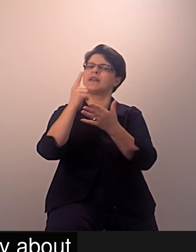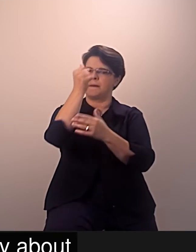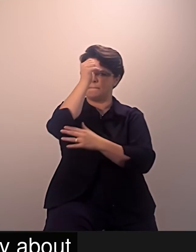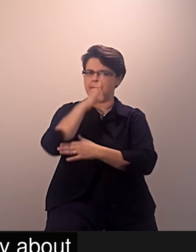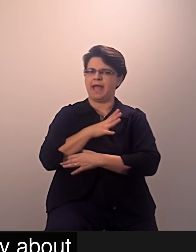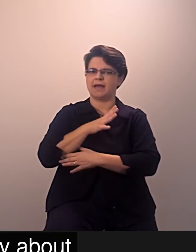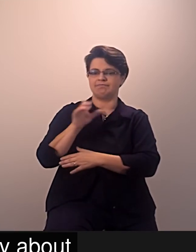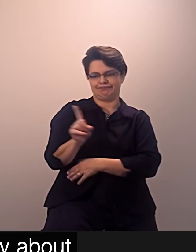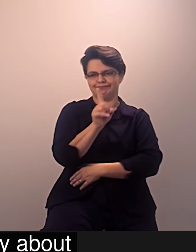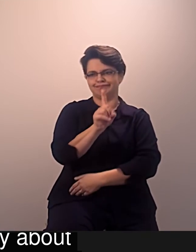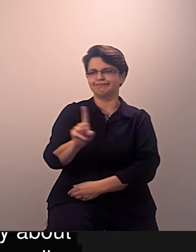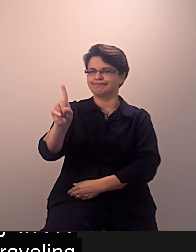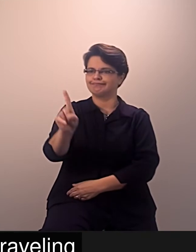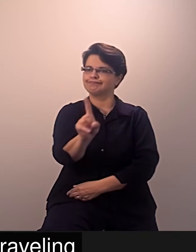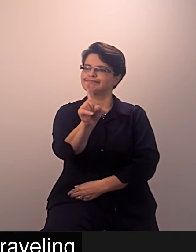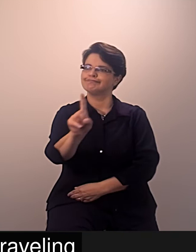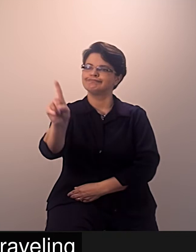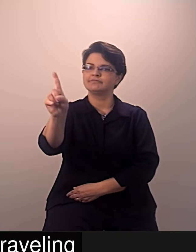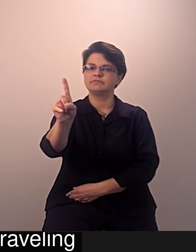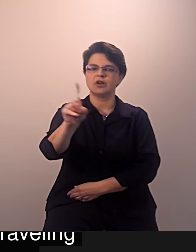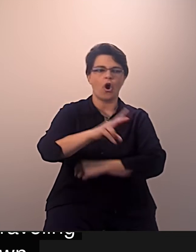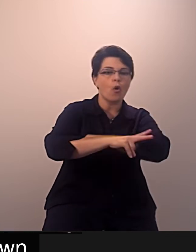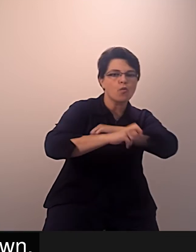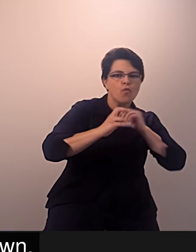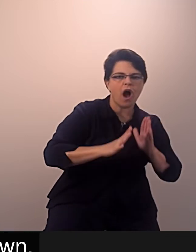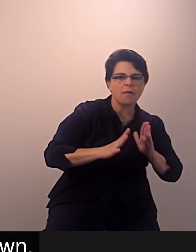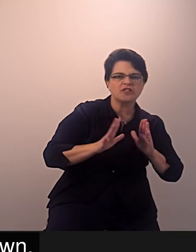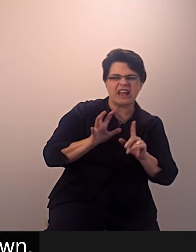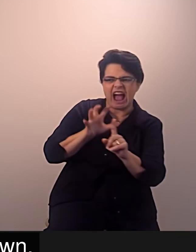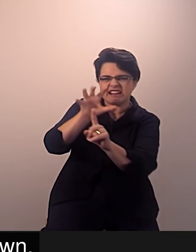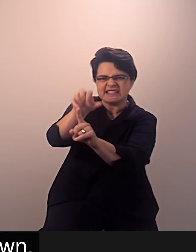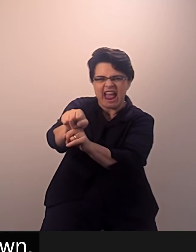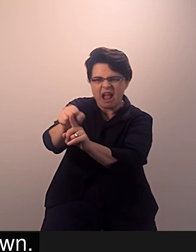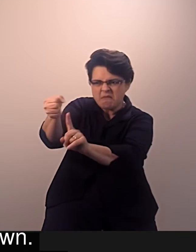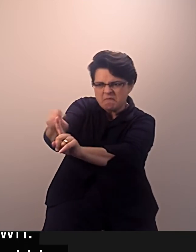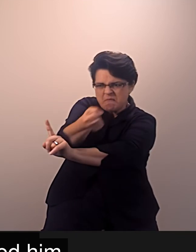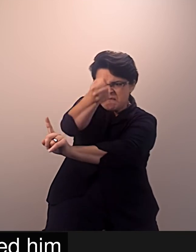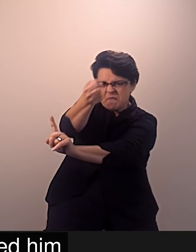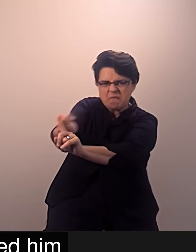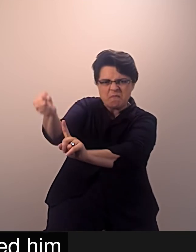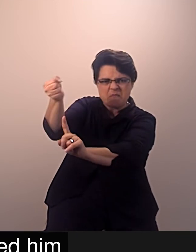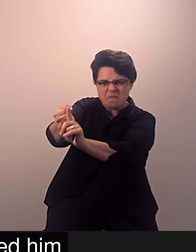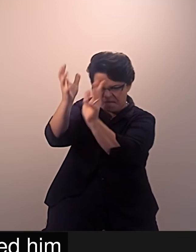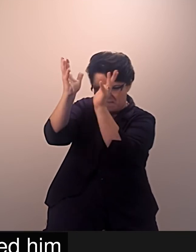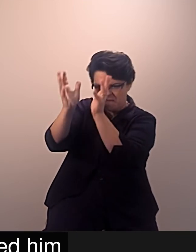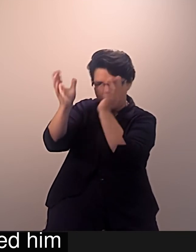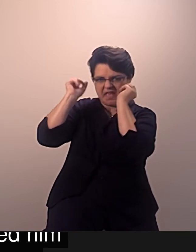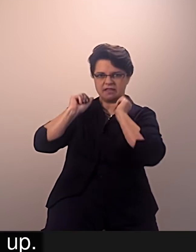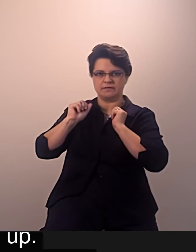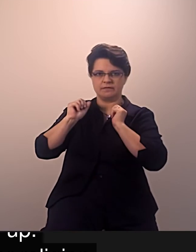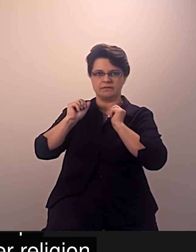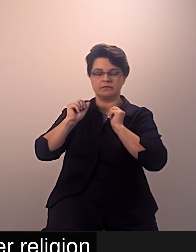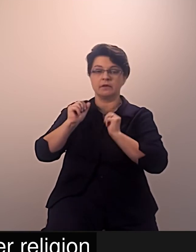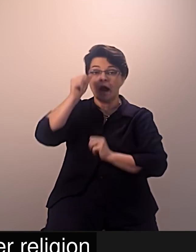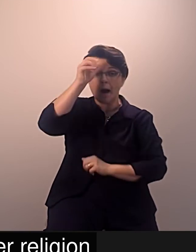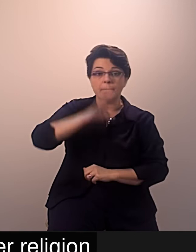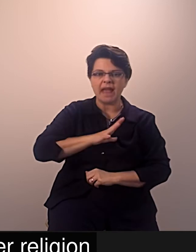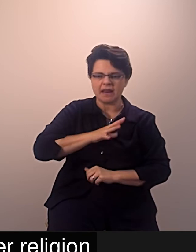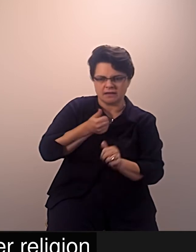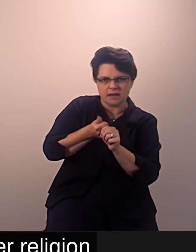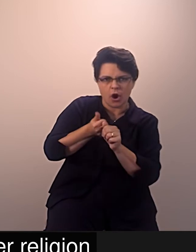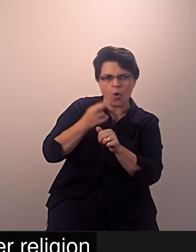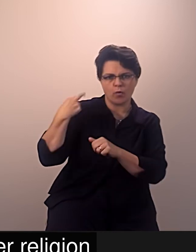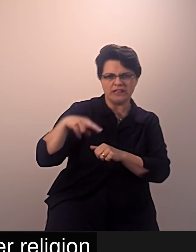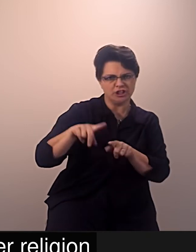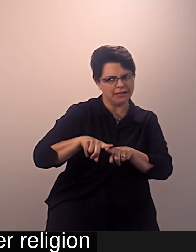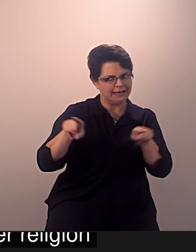to another town. Robbers attacked him and beat him up. A man from another religion found the badly